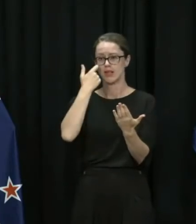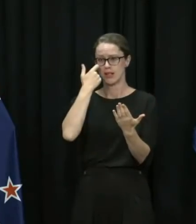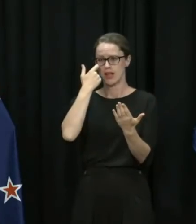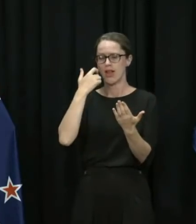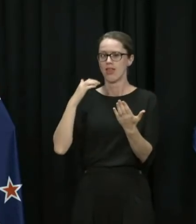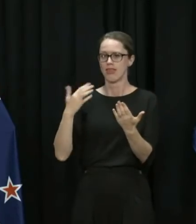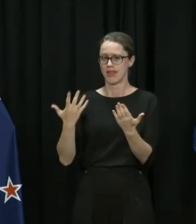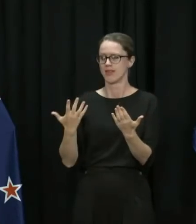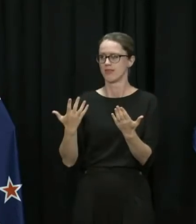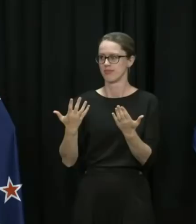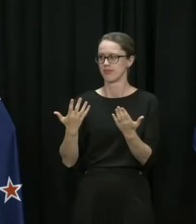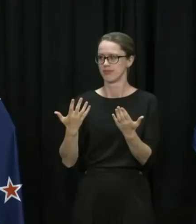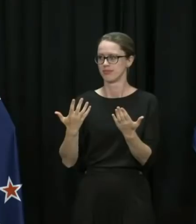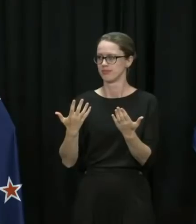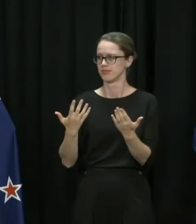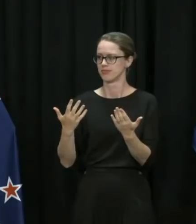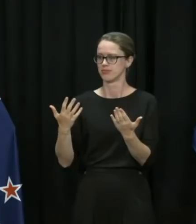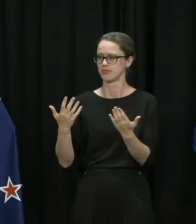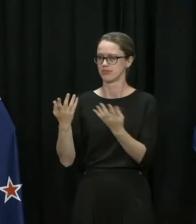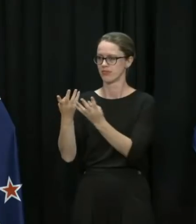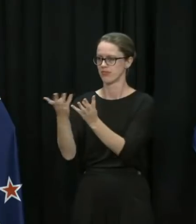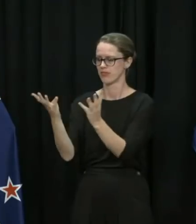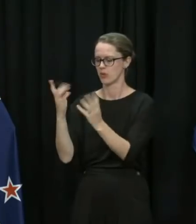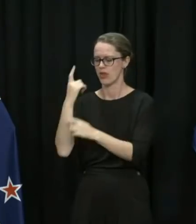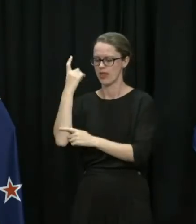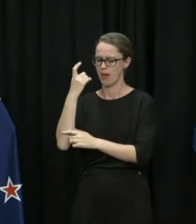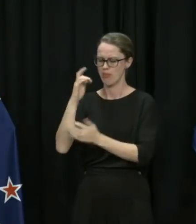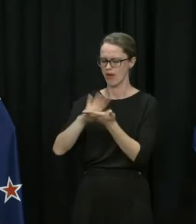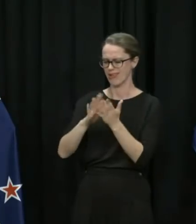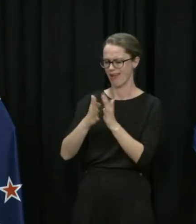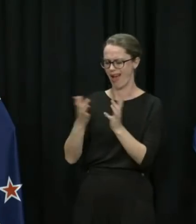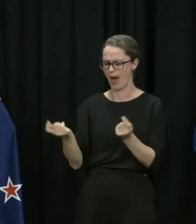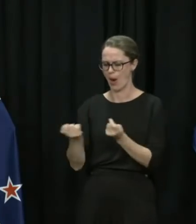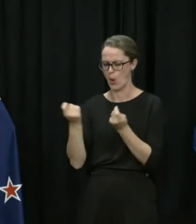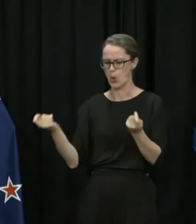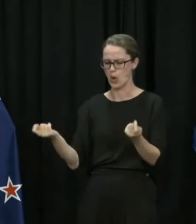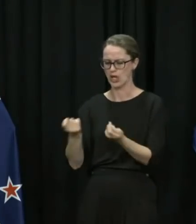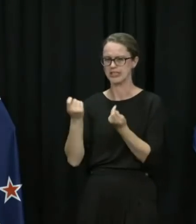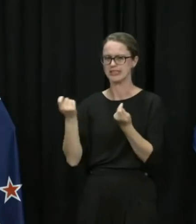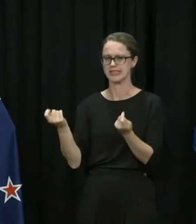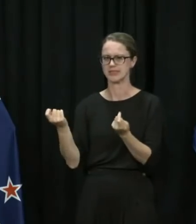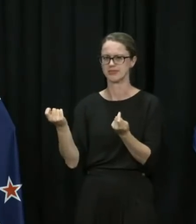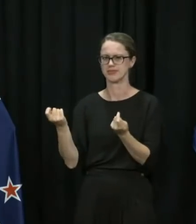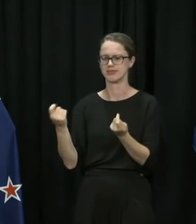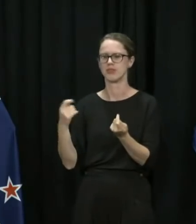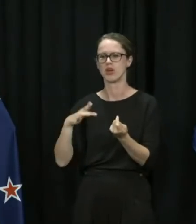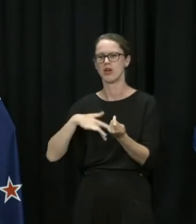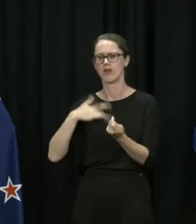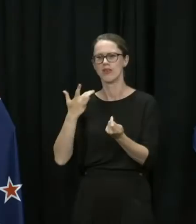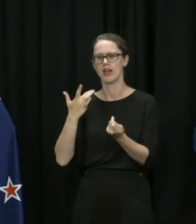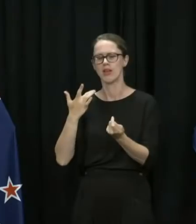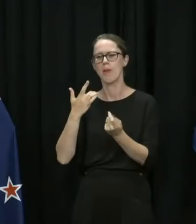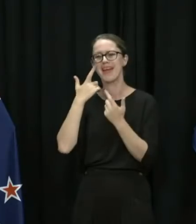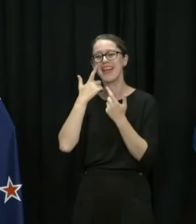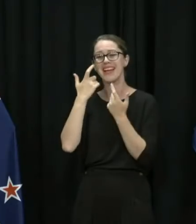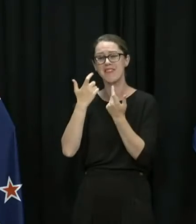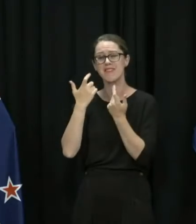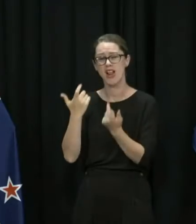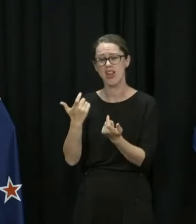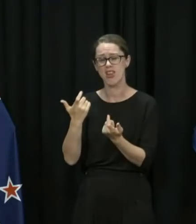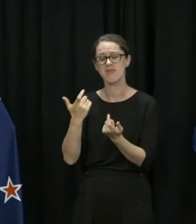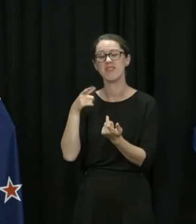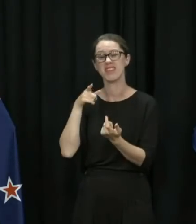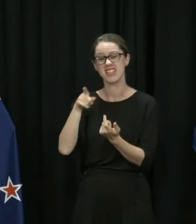quickly, for all of us, we turn to the practicalities. Our view is that the precautionary approach has served